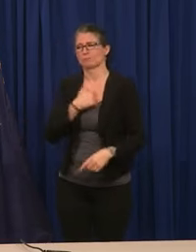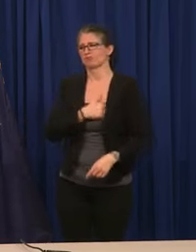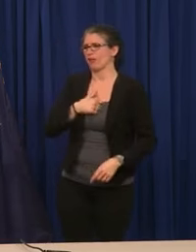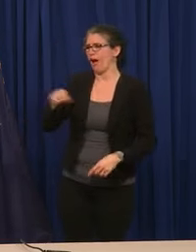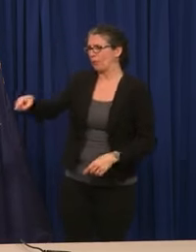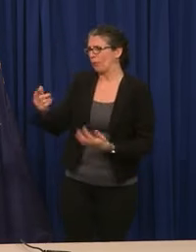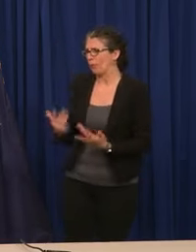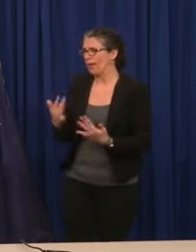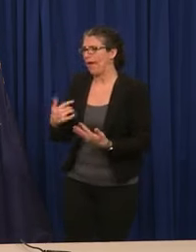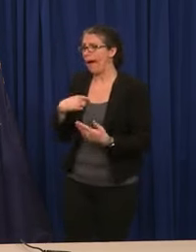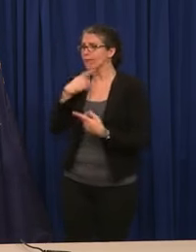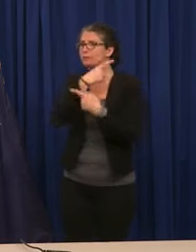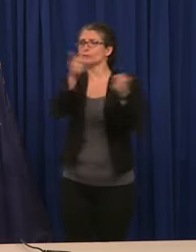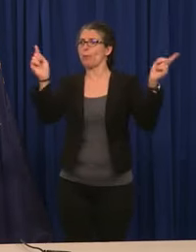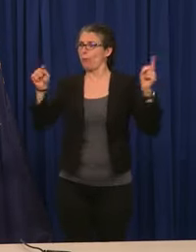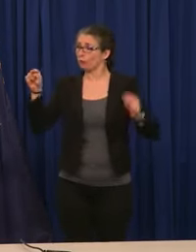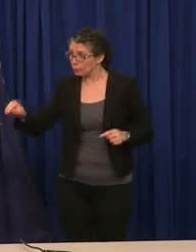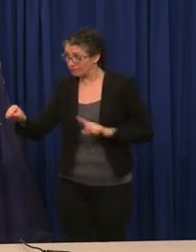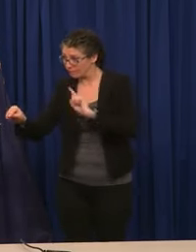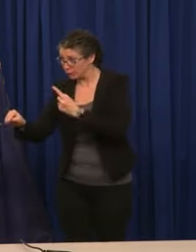So, Don, back over to you.